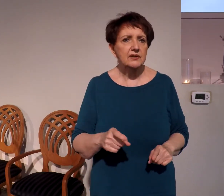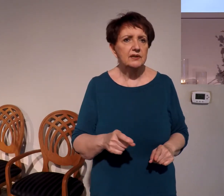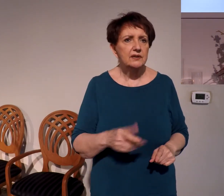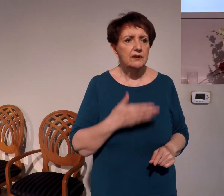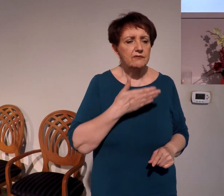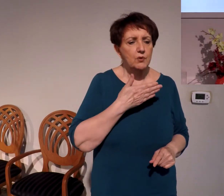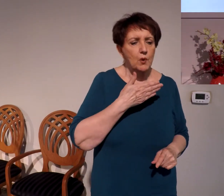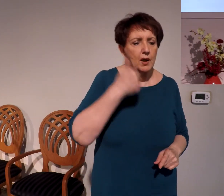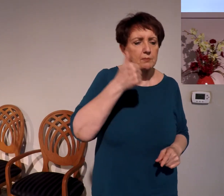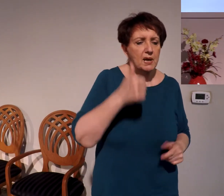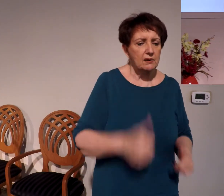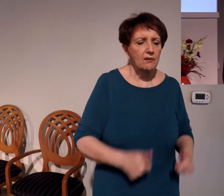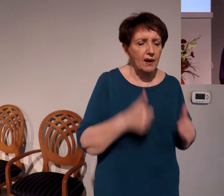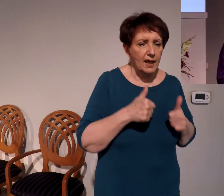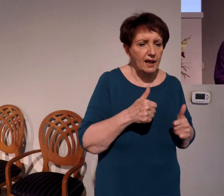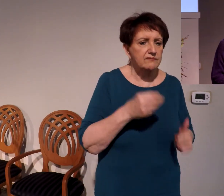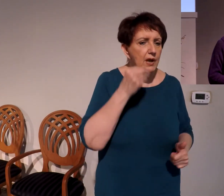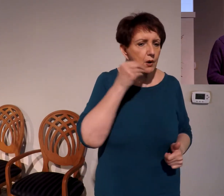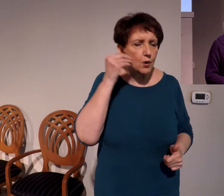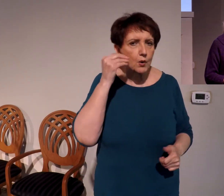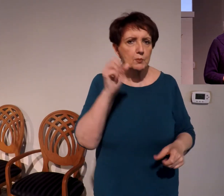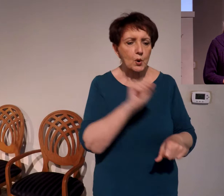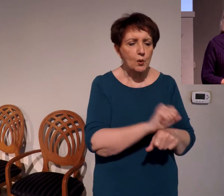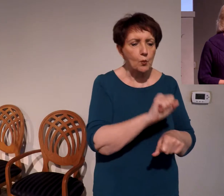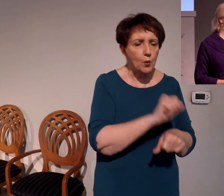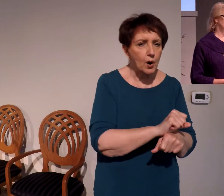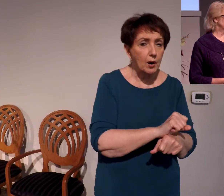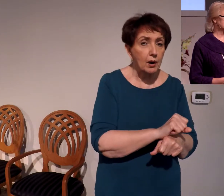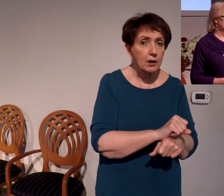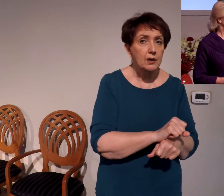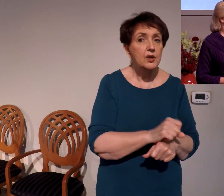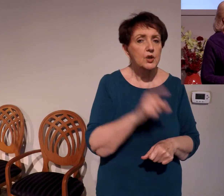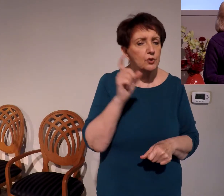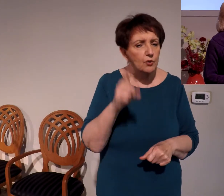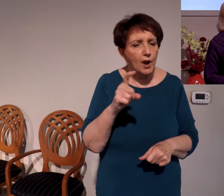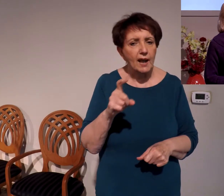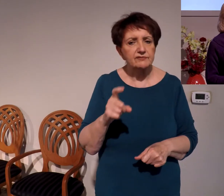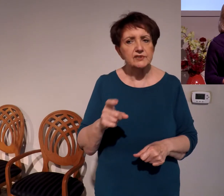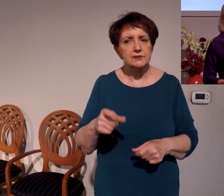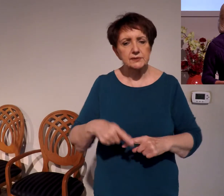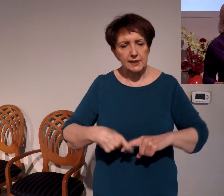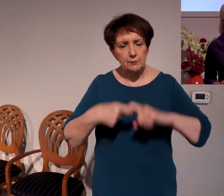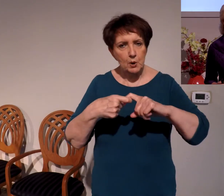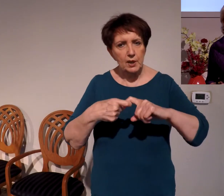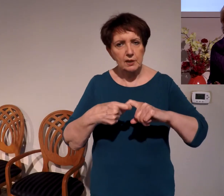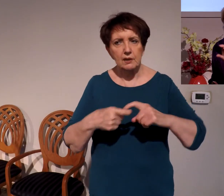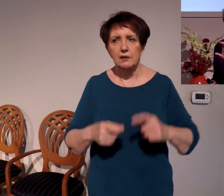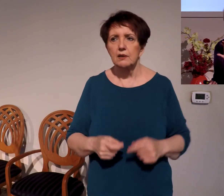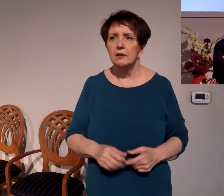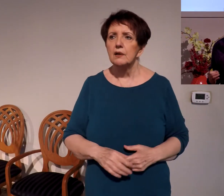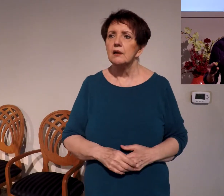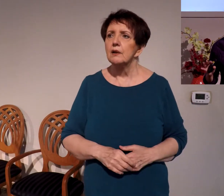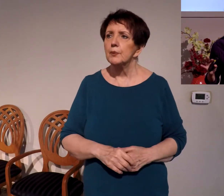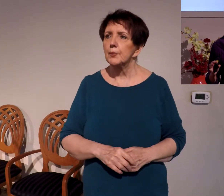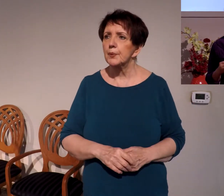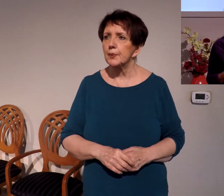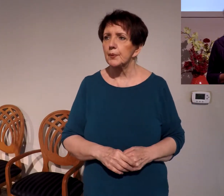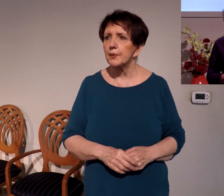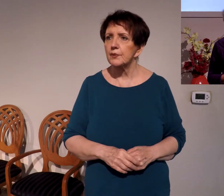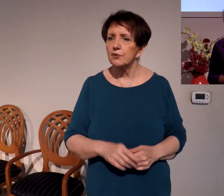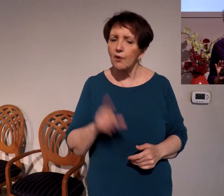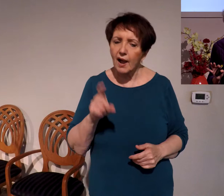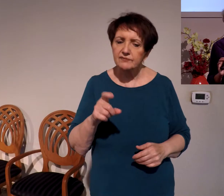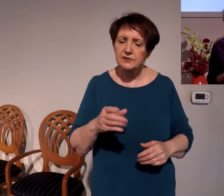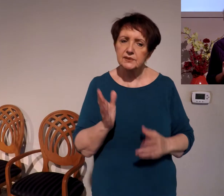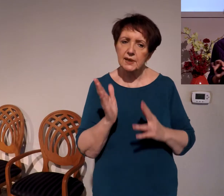work life. If we're exhausted and stressed out and anxious, we're barely making it,